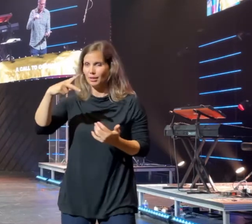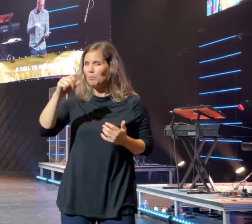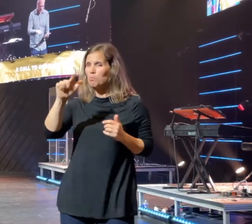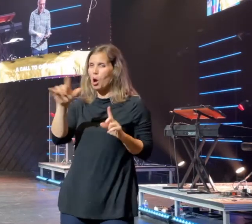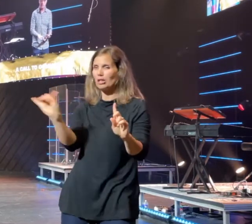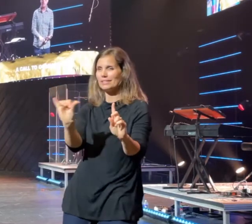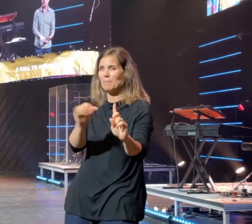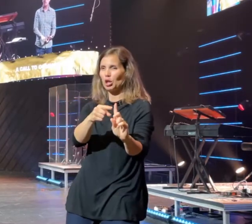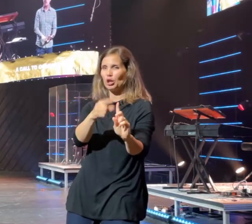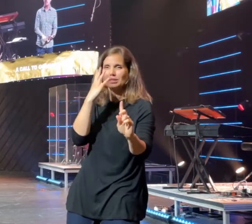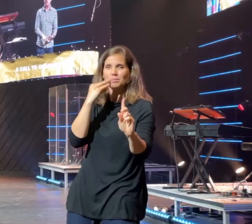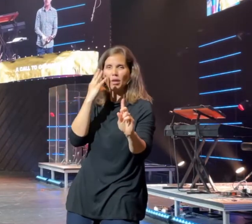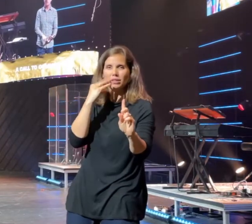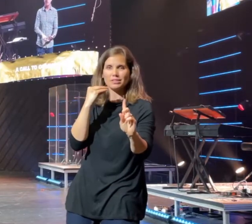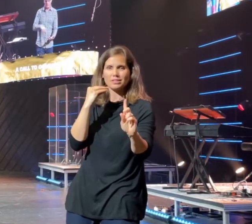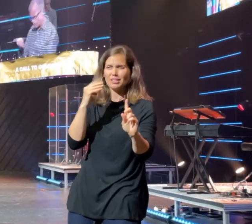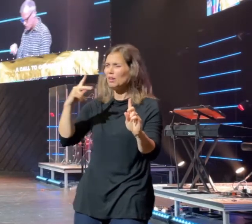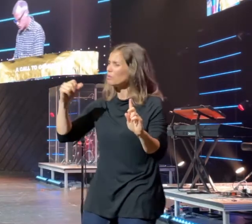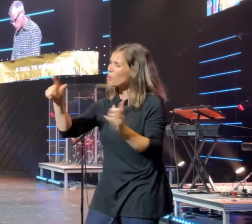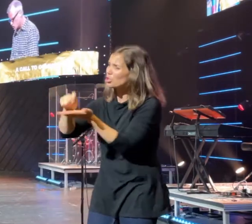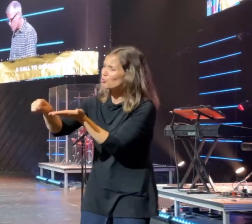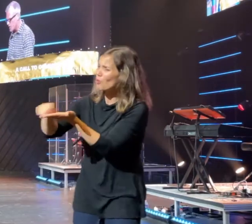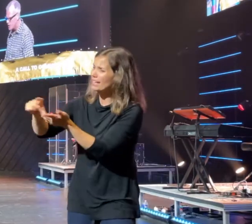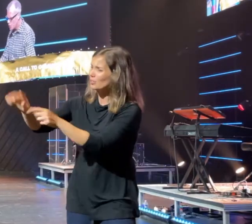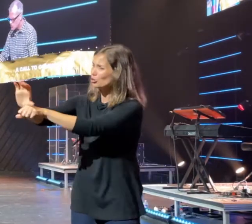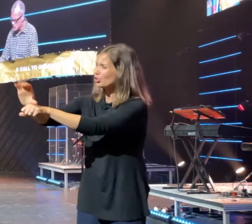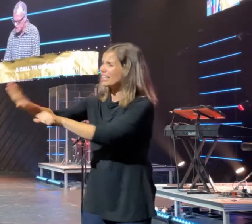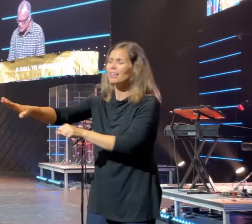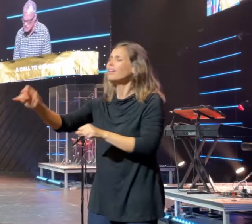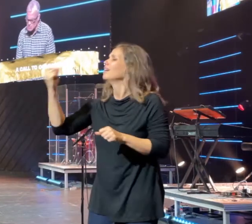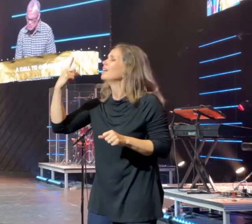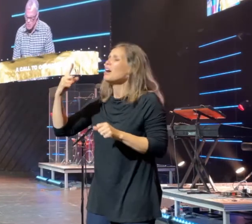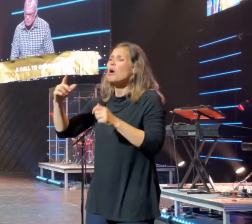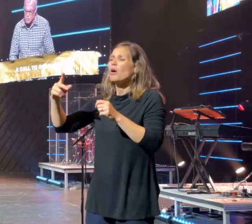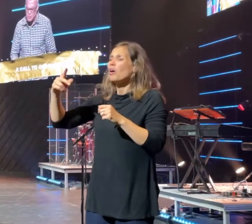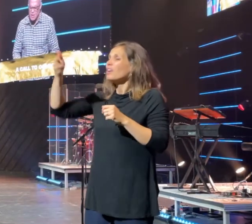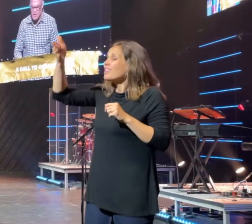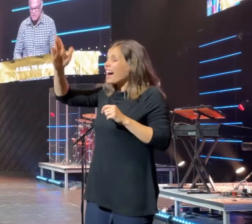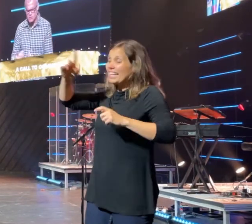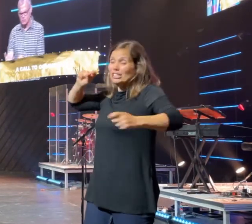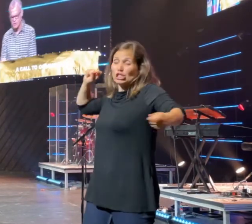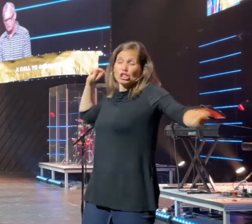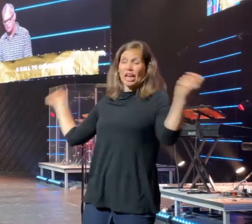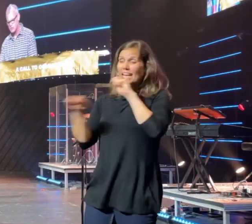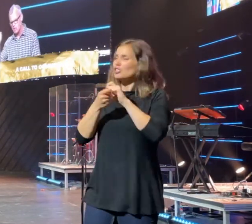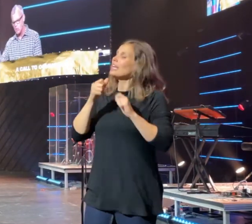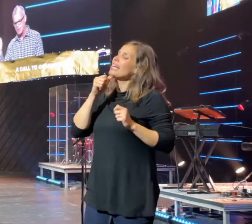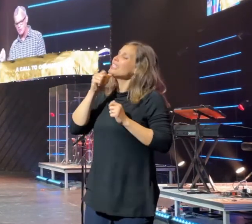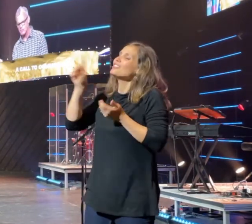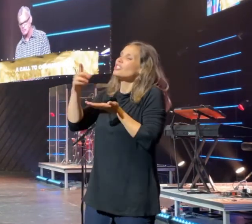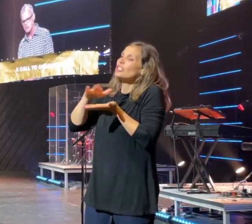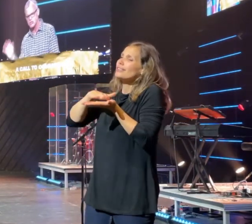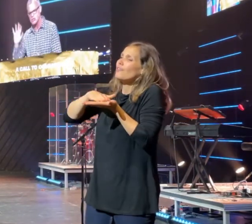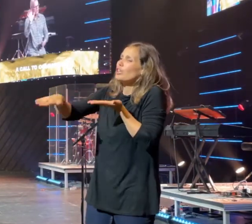has radically changed us. It's surgery. He goes inside the deepest part of who you are. He doesn't just forgive your sin, wipe